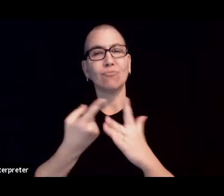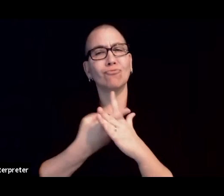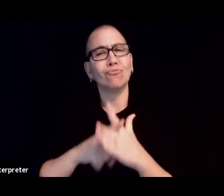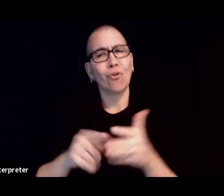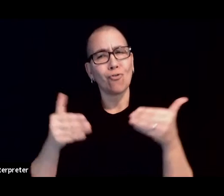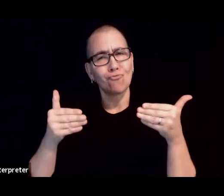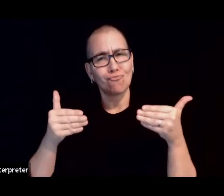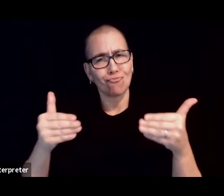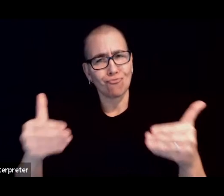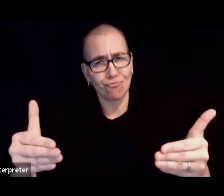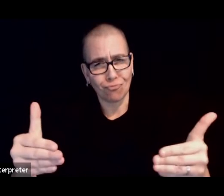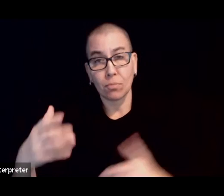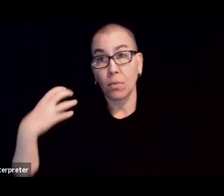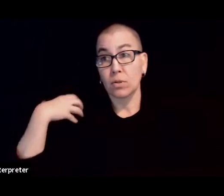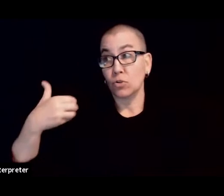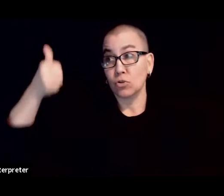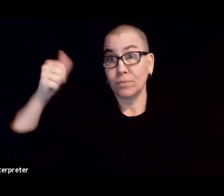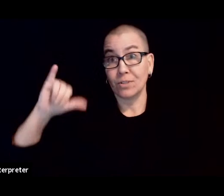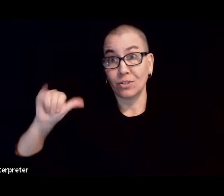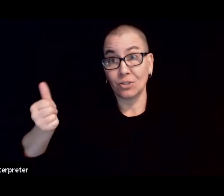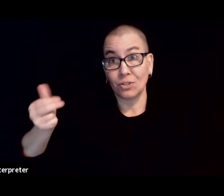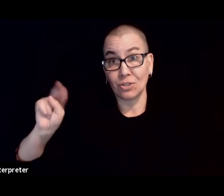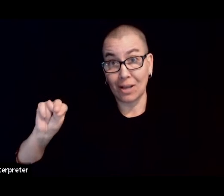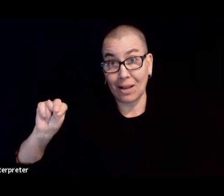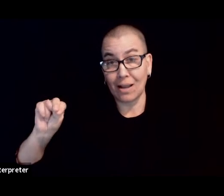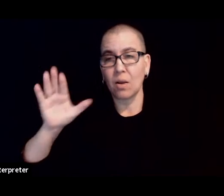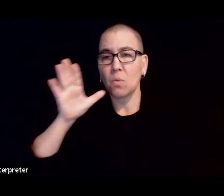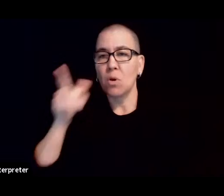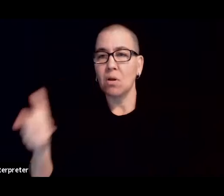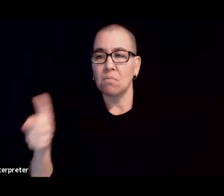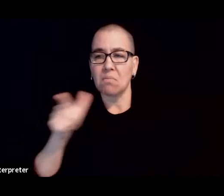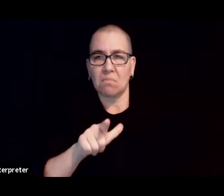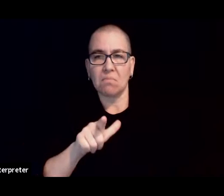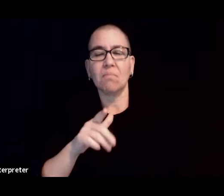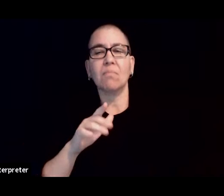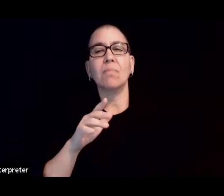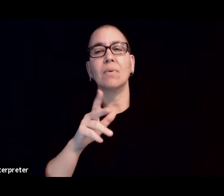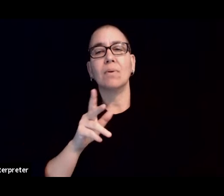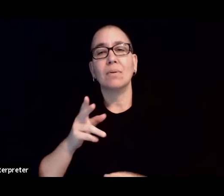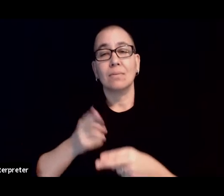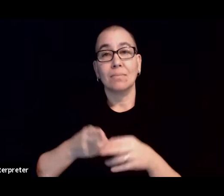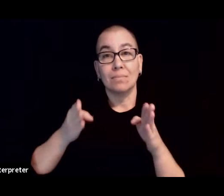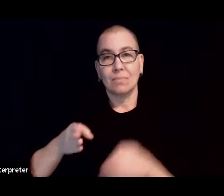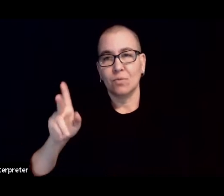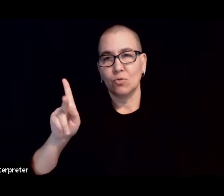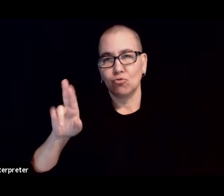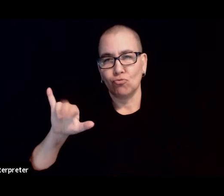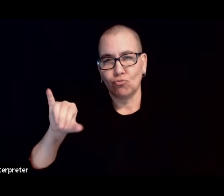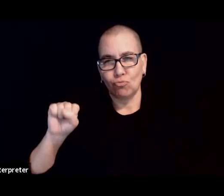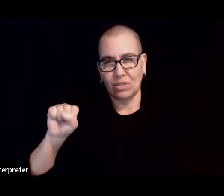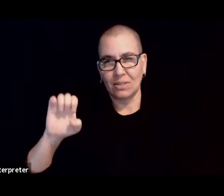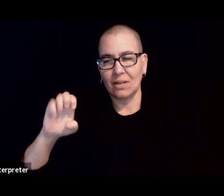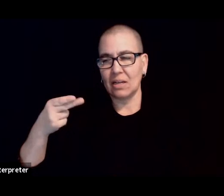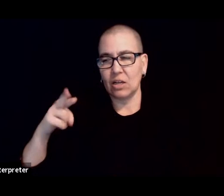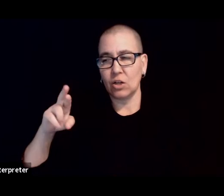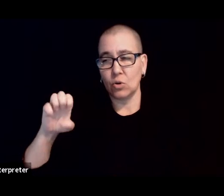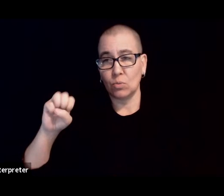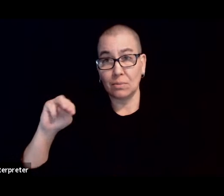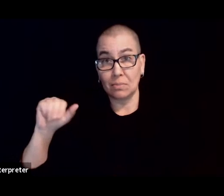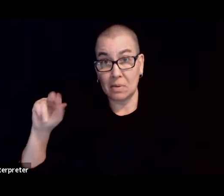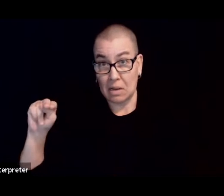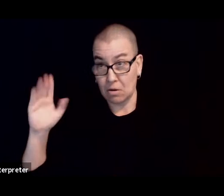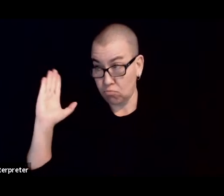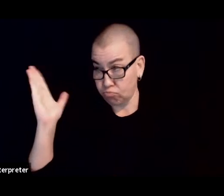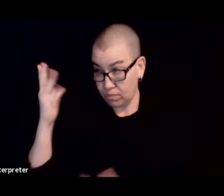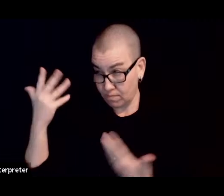Disease Director Chris Ayers. After that, we'll open it up for questions. With that, we'll now turn it over to Commissioner Malcolm. Thank you. Good